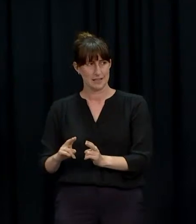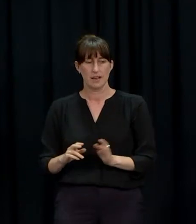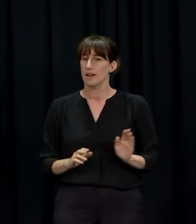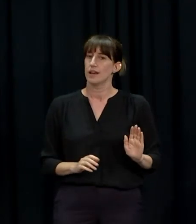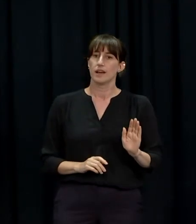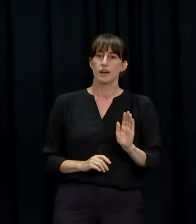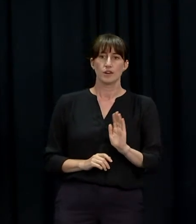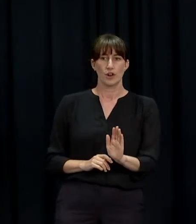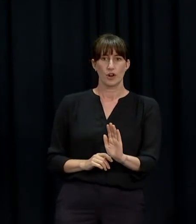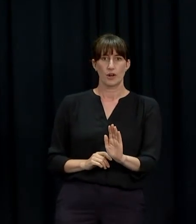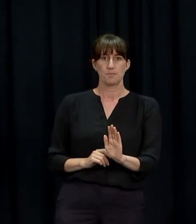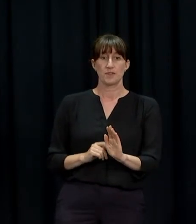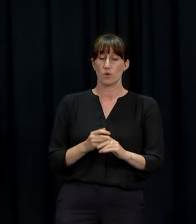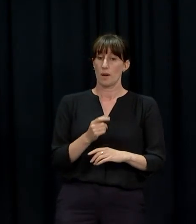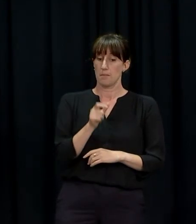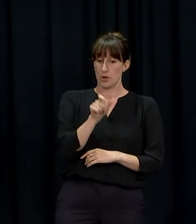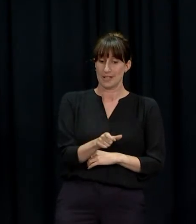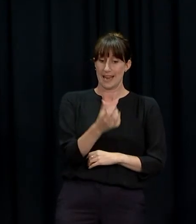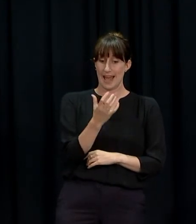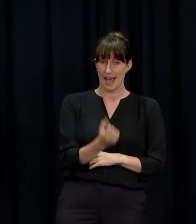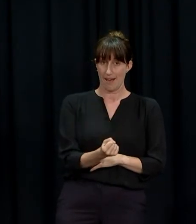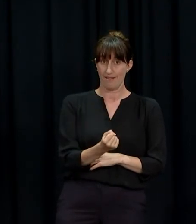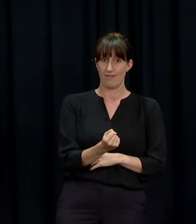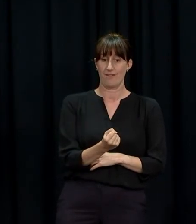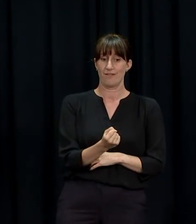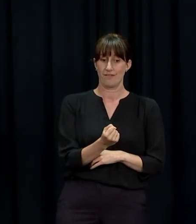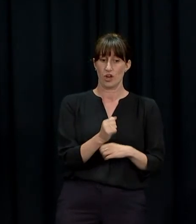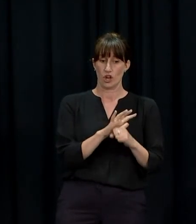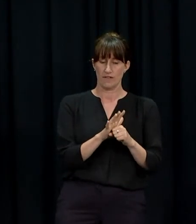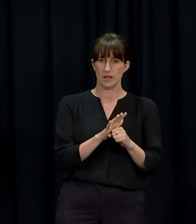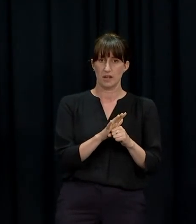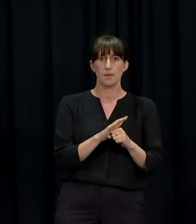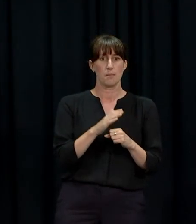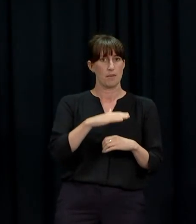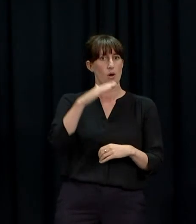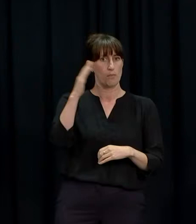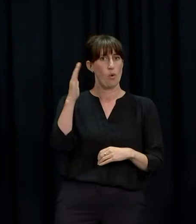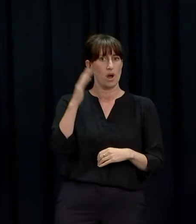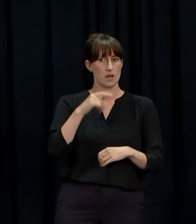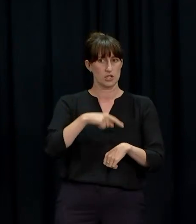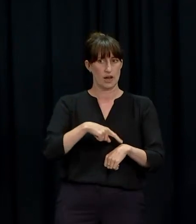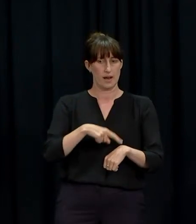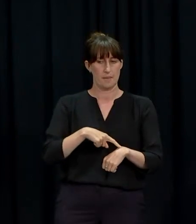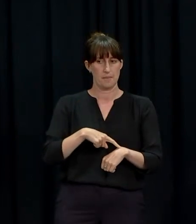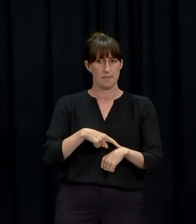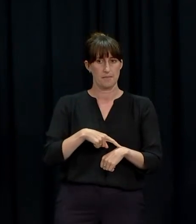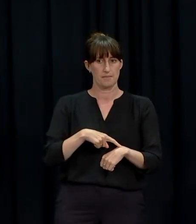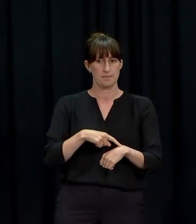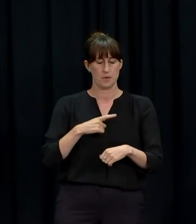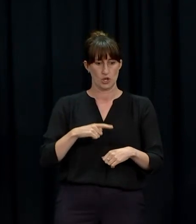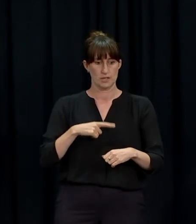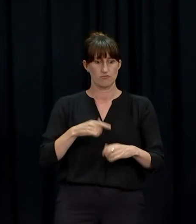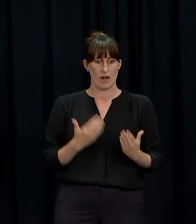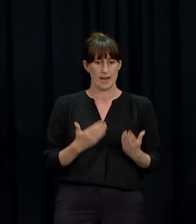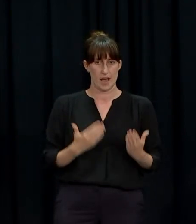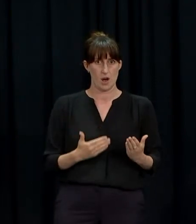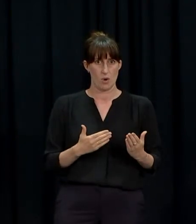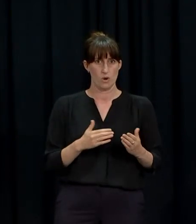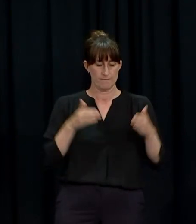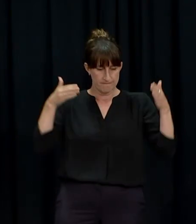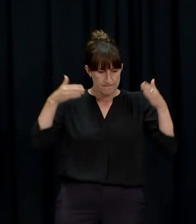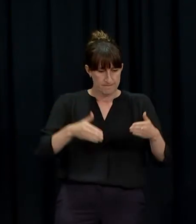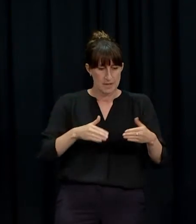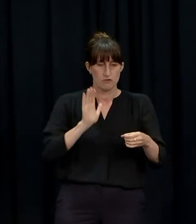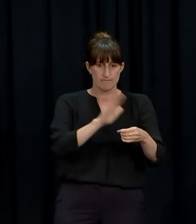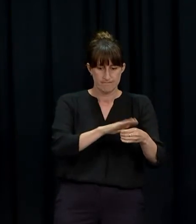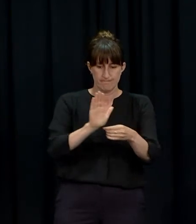for cases and 7 days for contacts, because we've gone into this very strong stamp it out approach. So